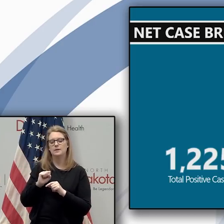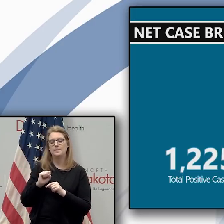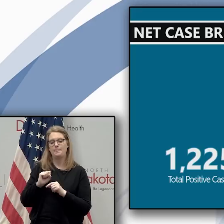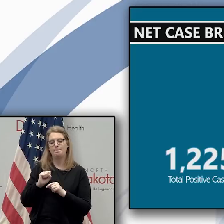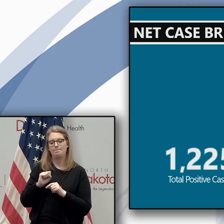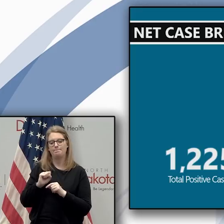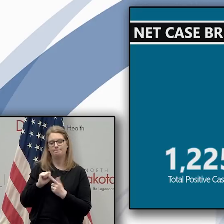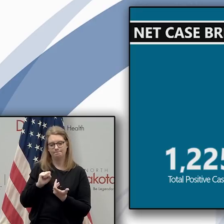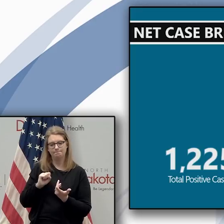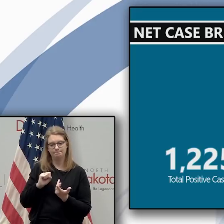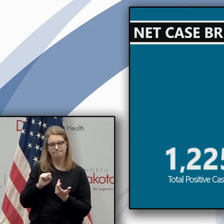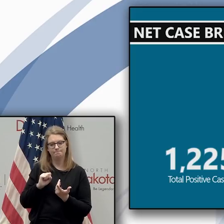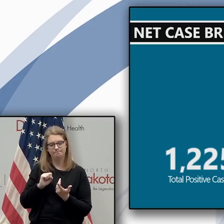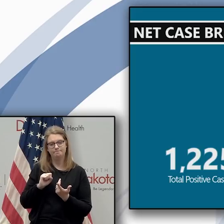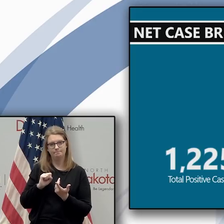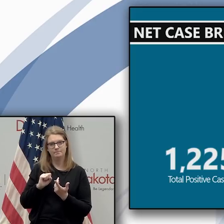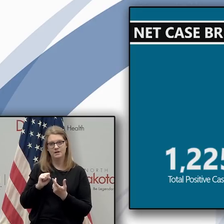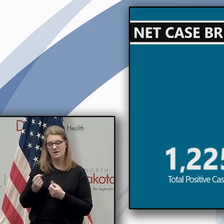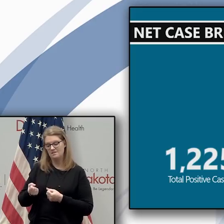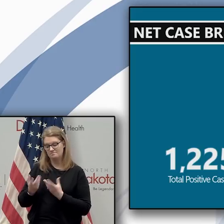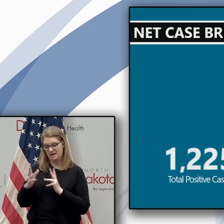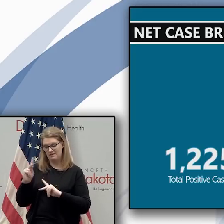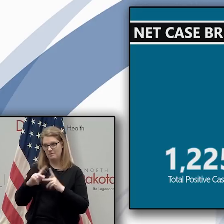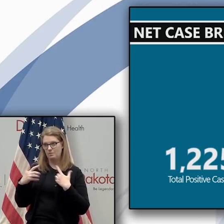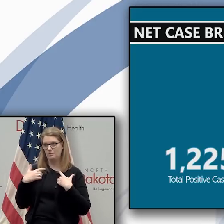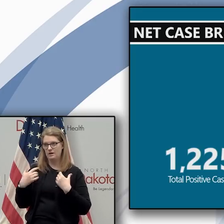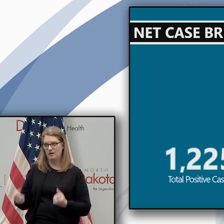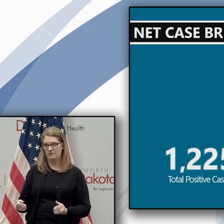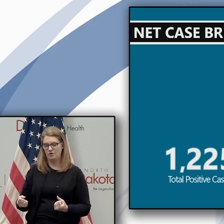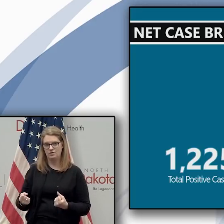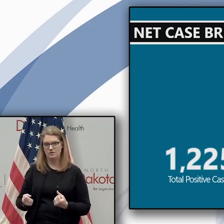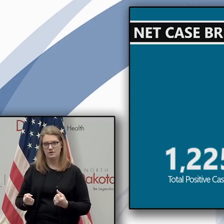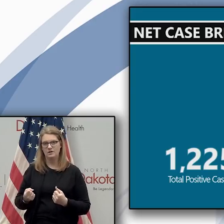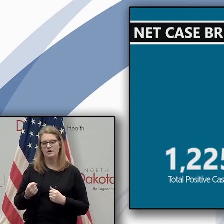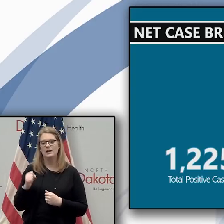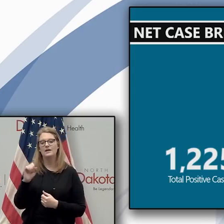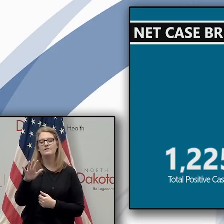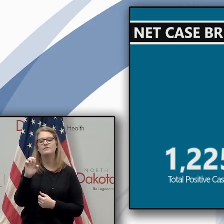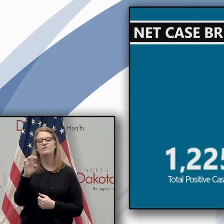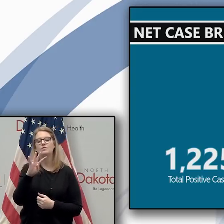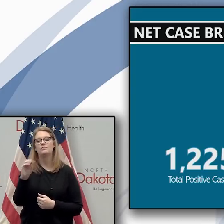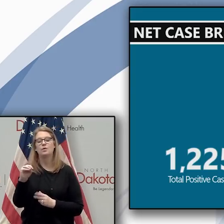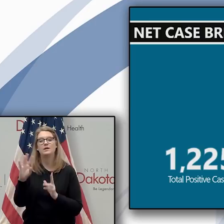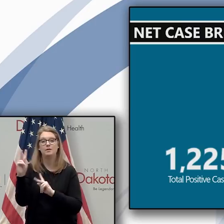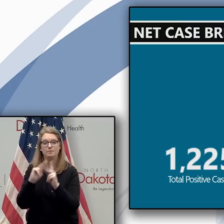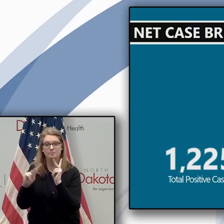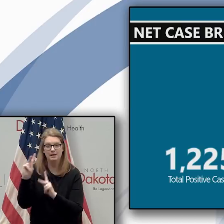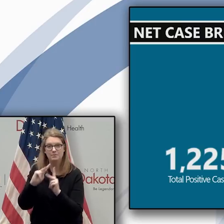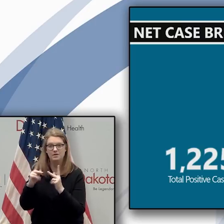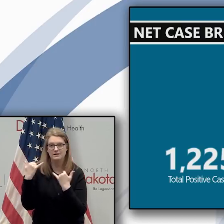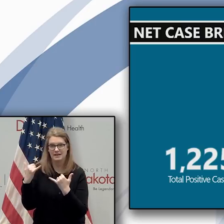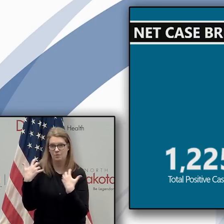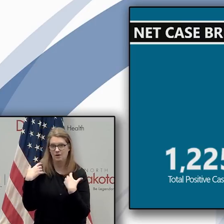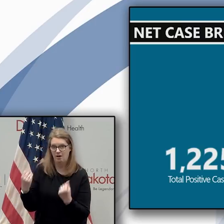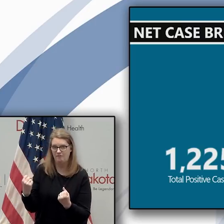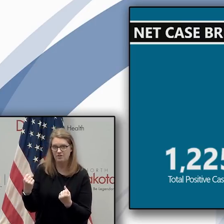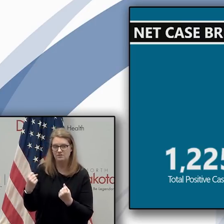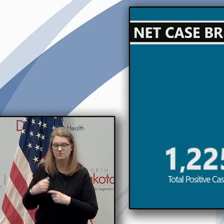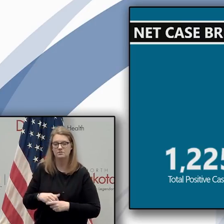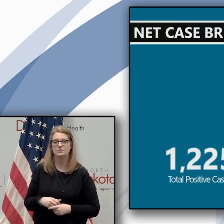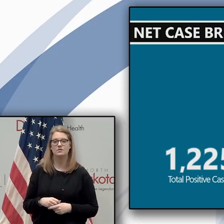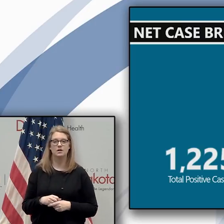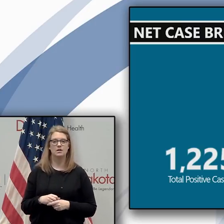again, good set of recovery, and we've got 540 people who've now recovered. We